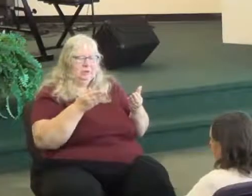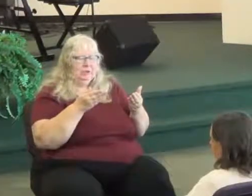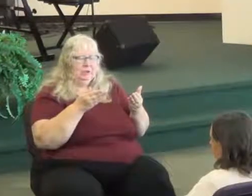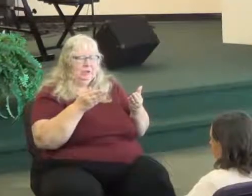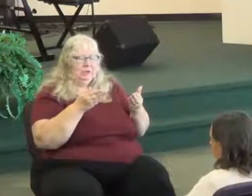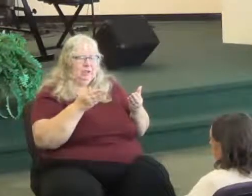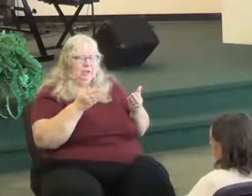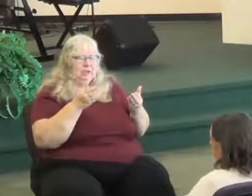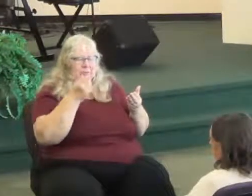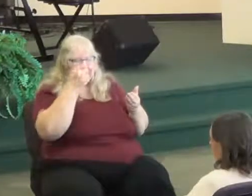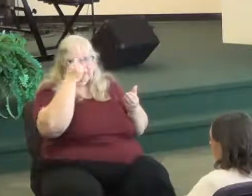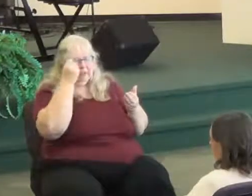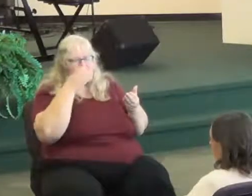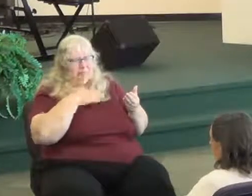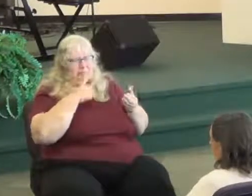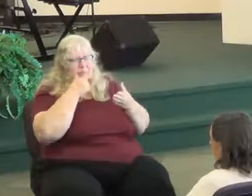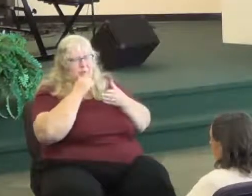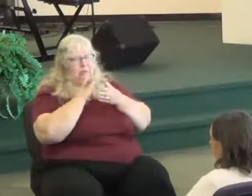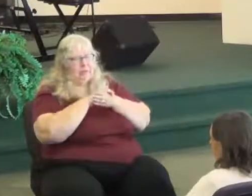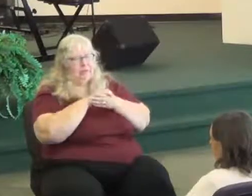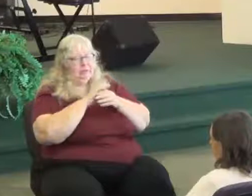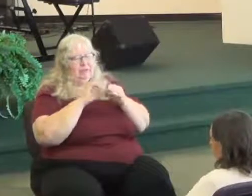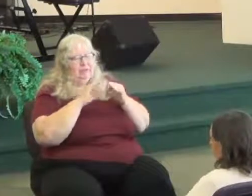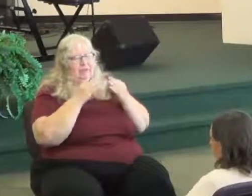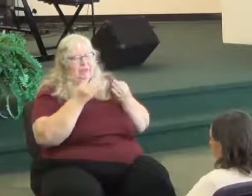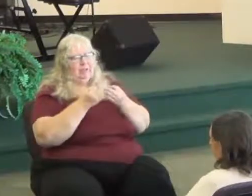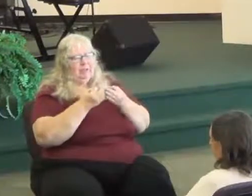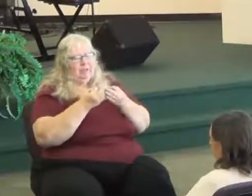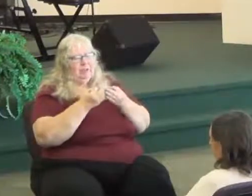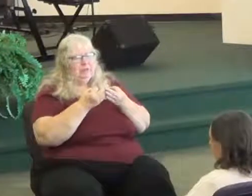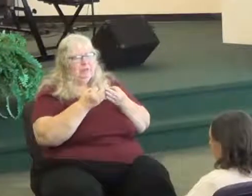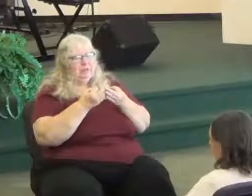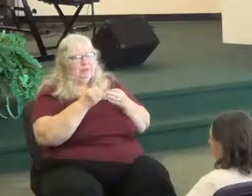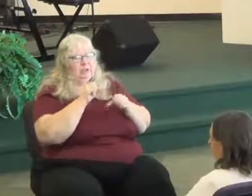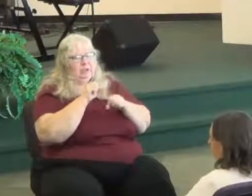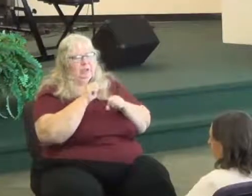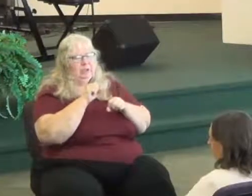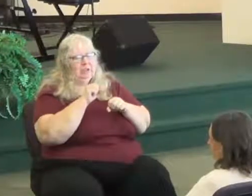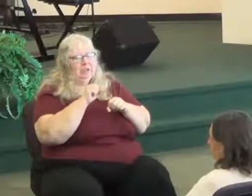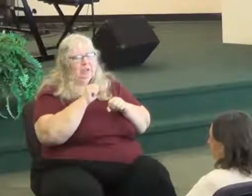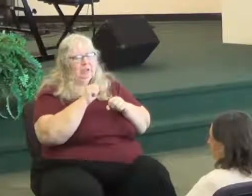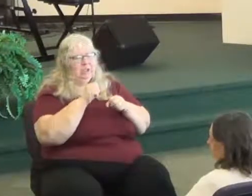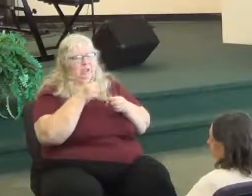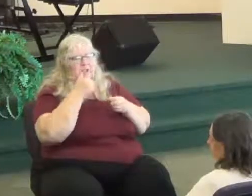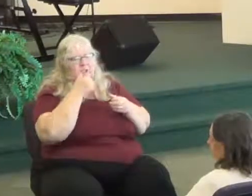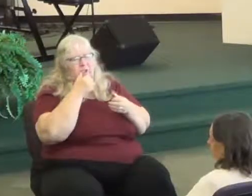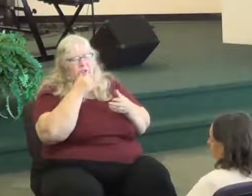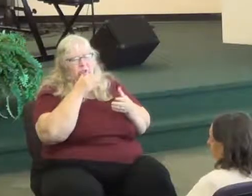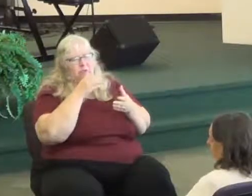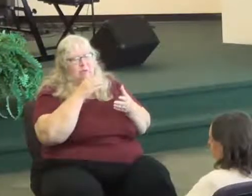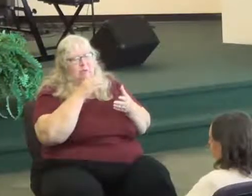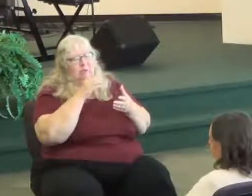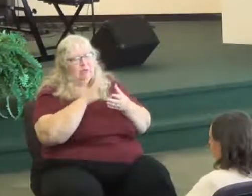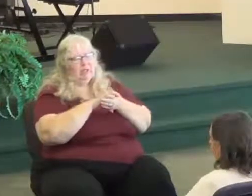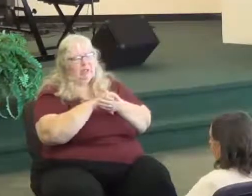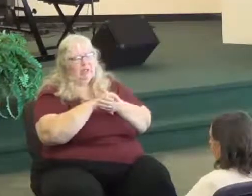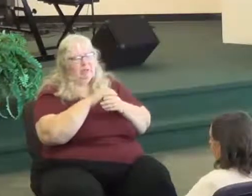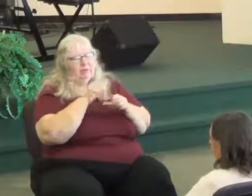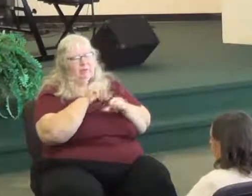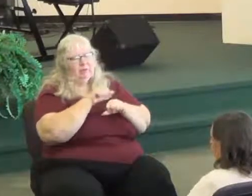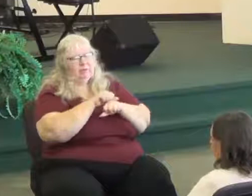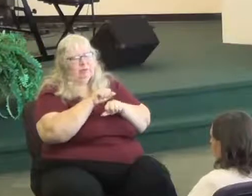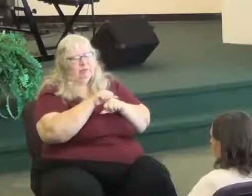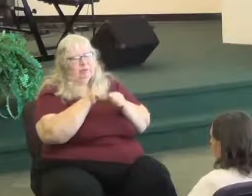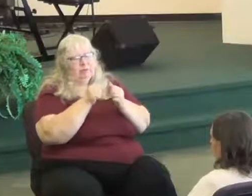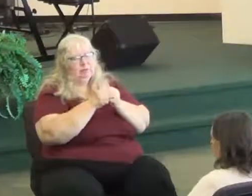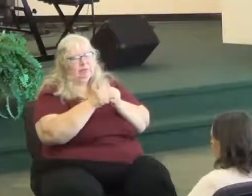Cherubusco area, and she took a position at the time with Parkview. She's a nurse practitioner, and so that's a good career. So I had time